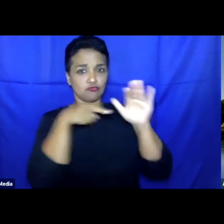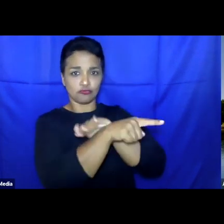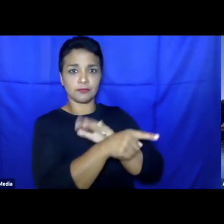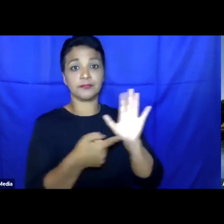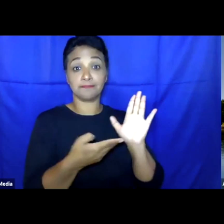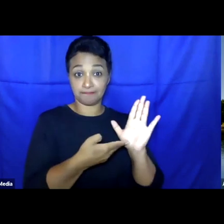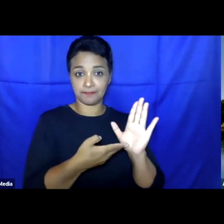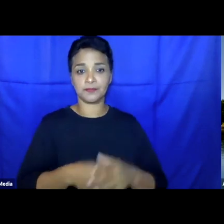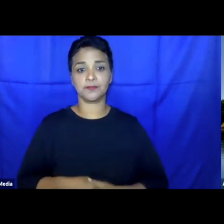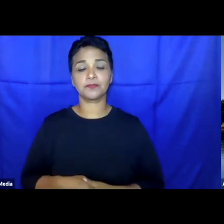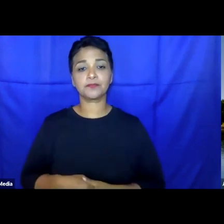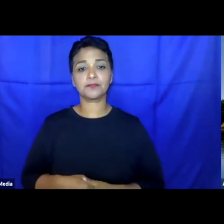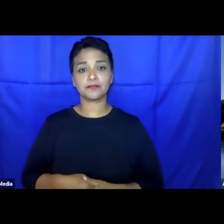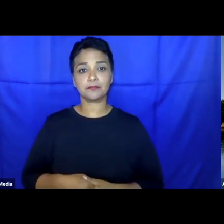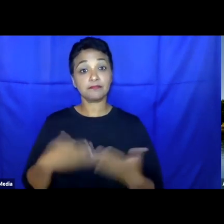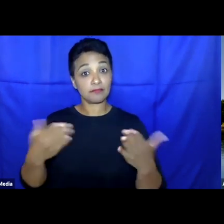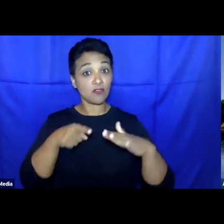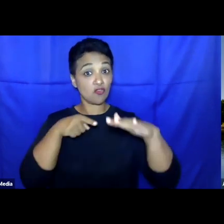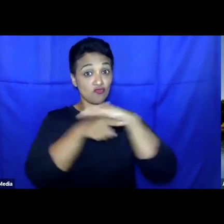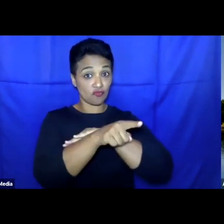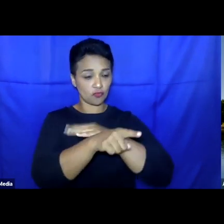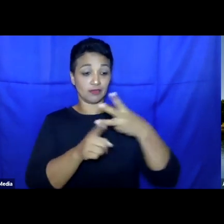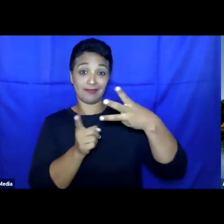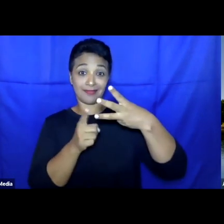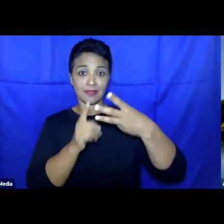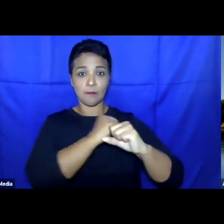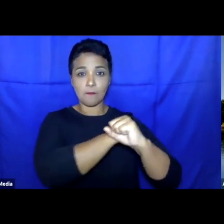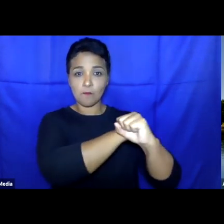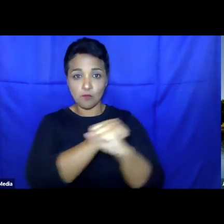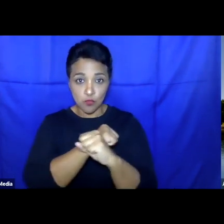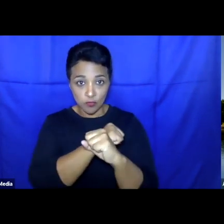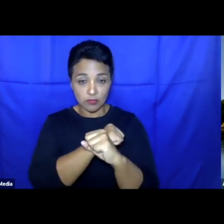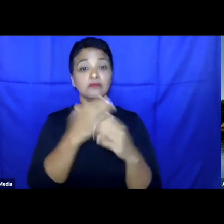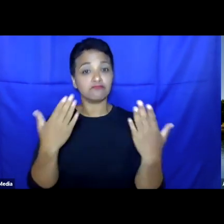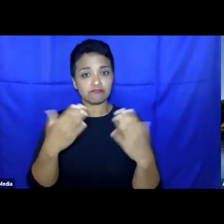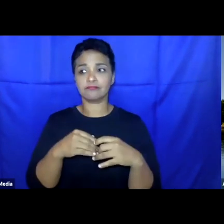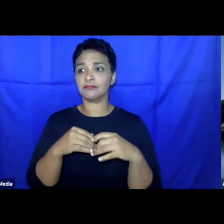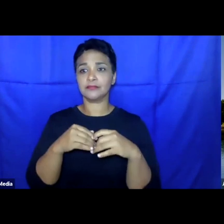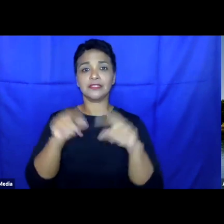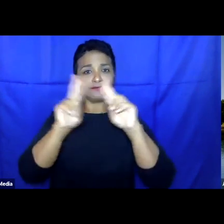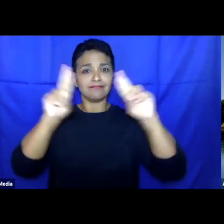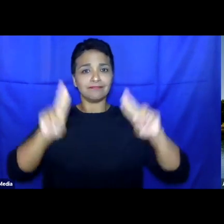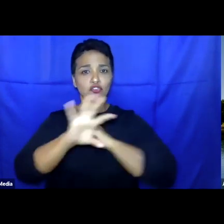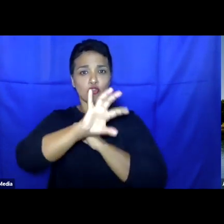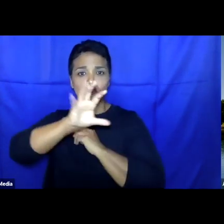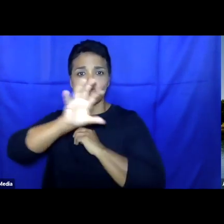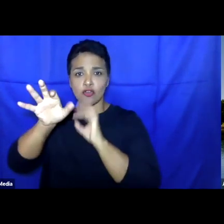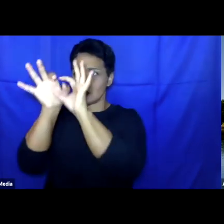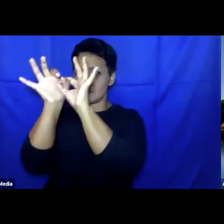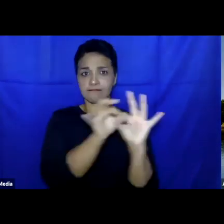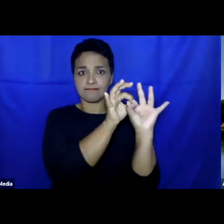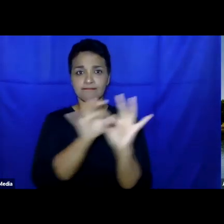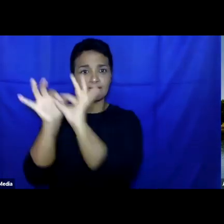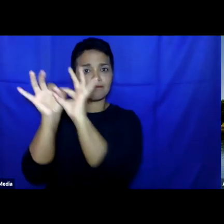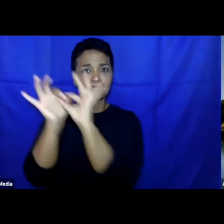that. In the context of refugee protection, this also includes international cooperation to facilitate the right to seek asylum, to ensure